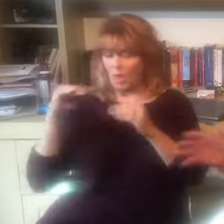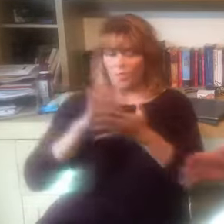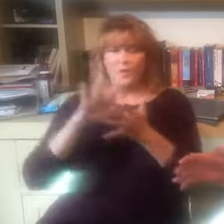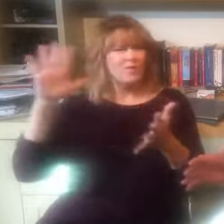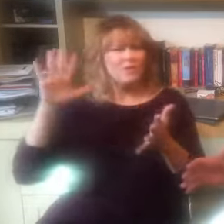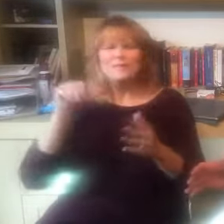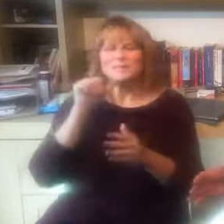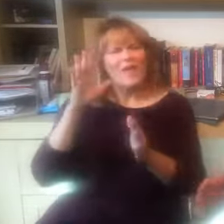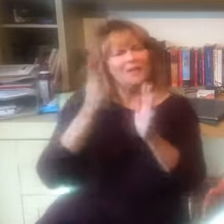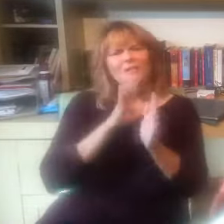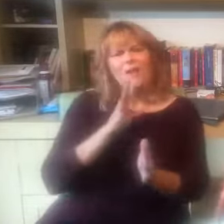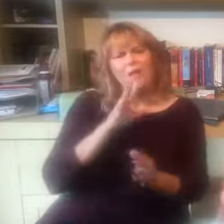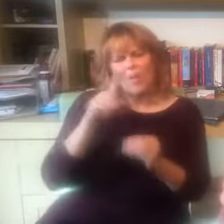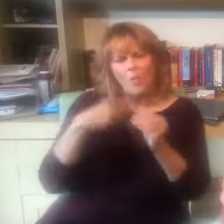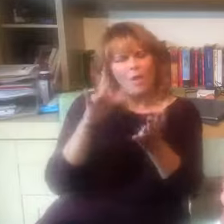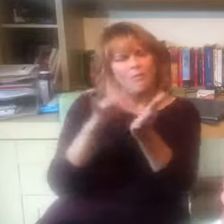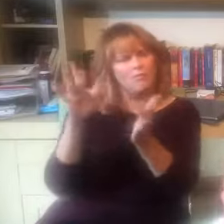referring to Jesus.